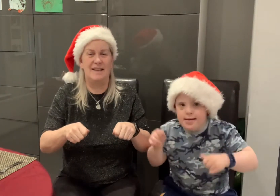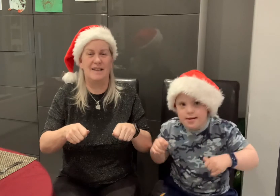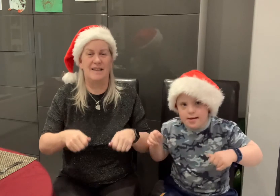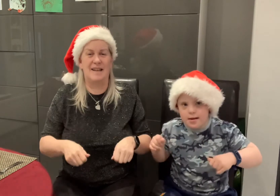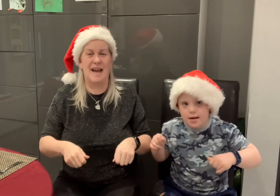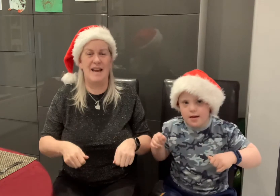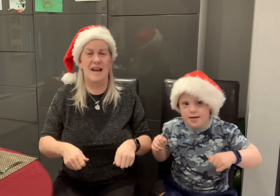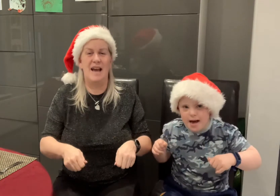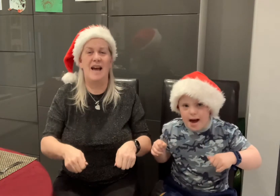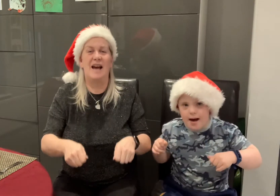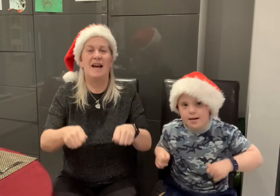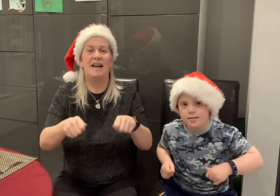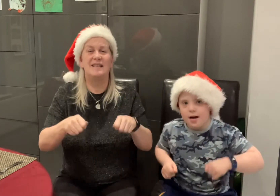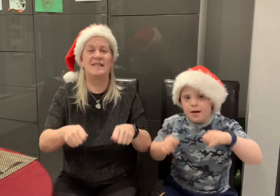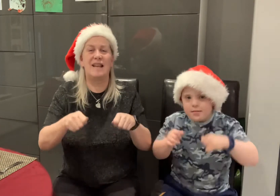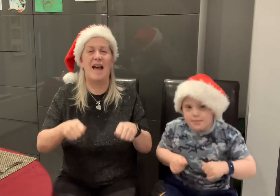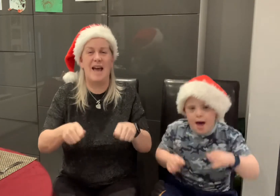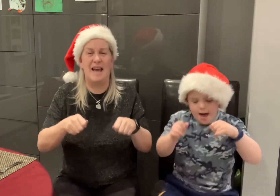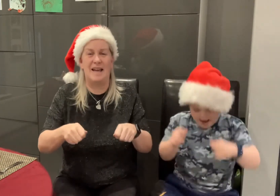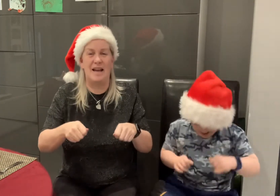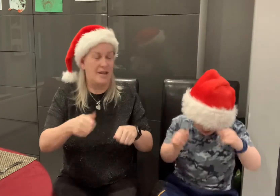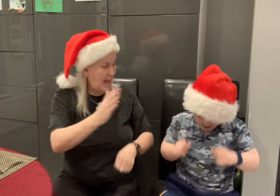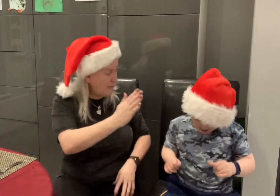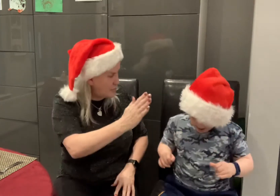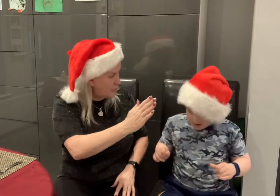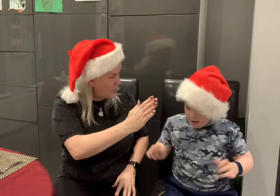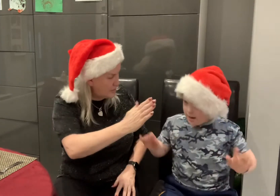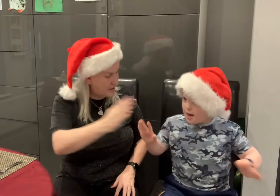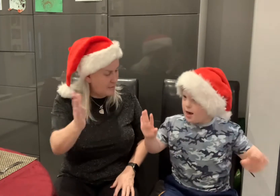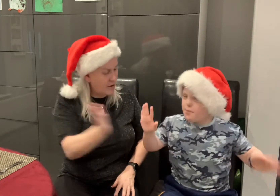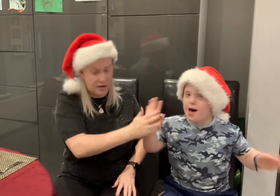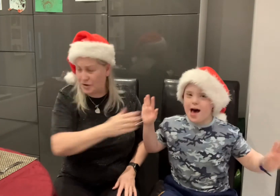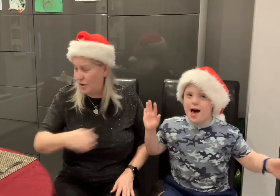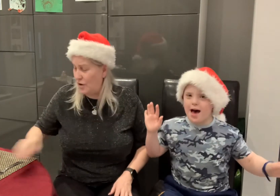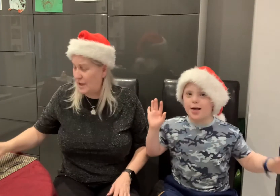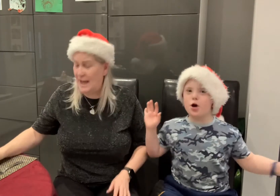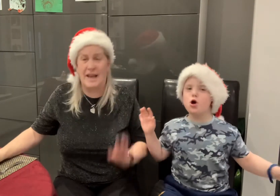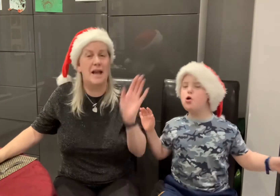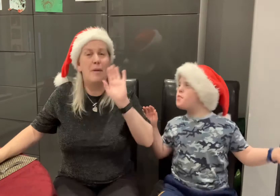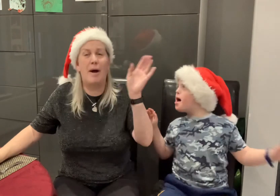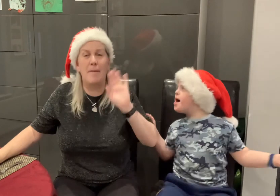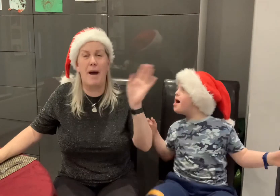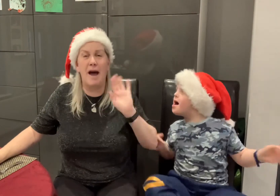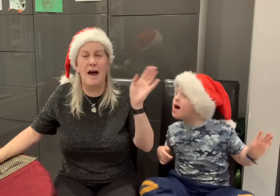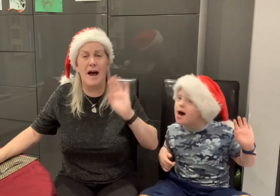Sleigh. Again? Yeah. Sleigh. That was awesome. Yeah, a good talking. Bye-bye.